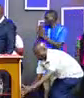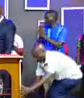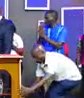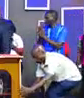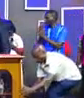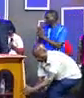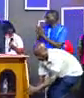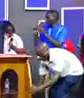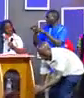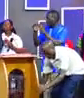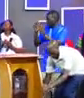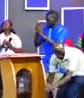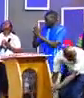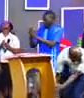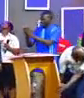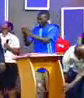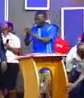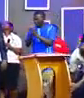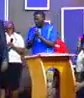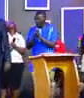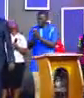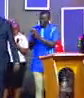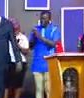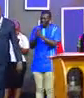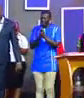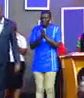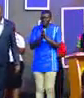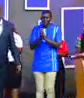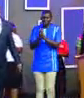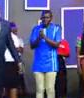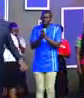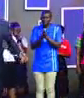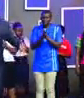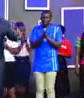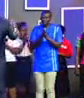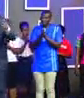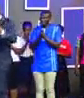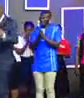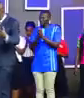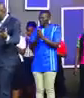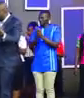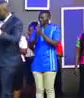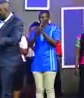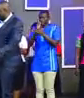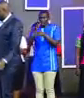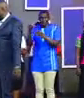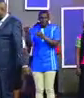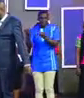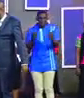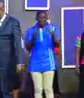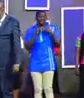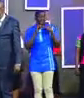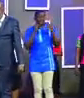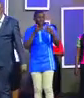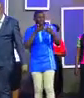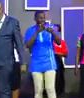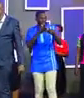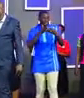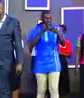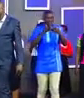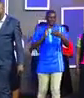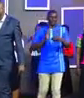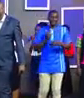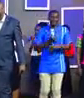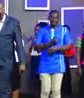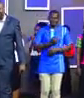kubanga tusabira wamu okusooka. We are going to first have a corporate prayer. Oluvannyuma tujja kuyita abasumba okutukulembera. Afterwards we